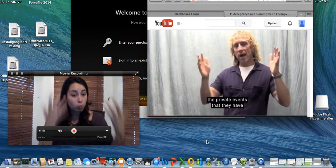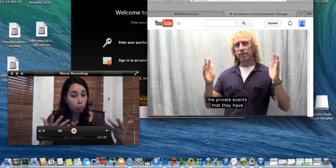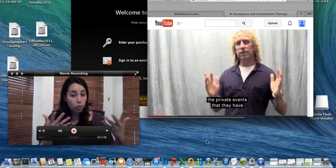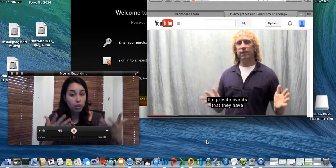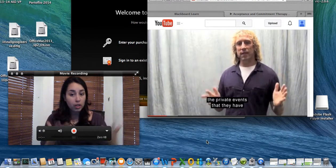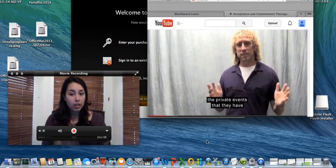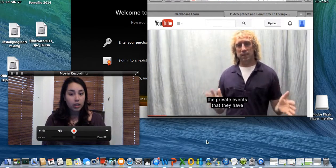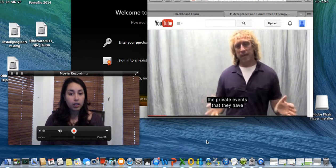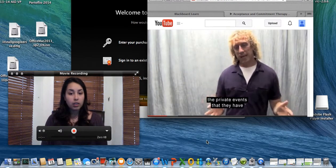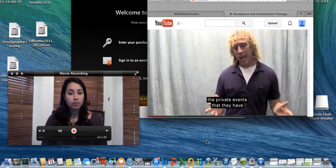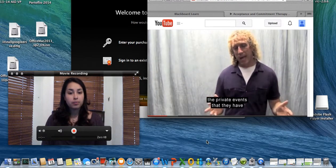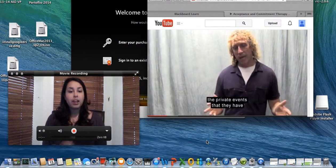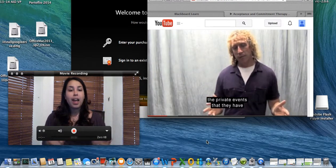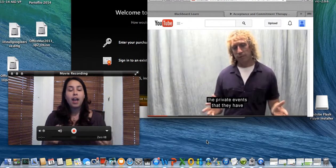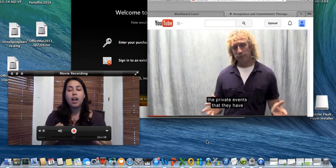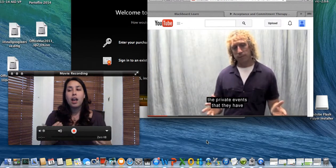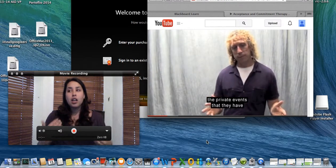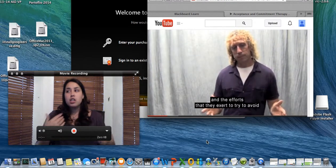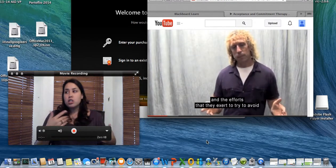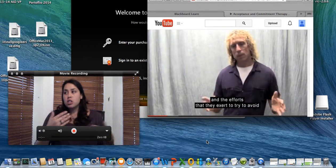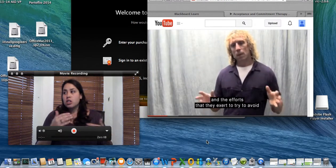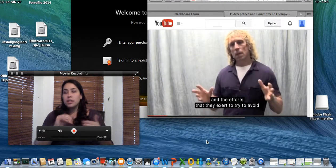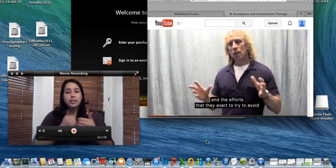the private events that they have